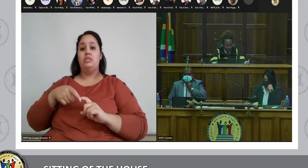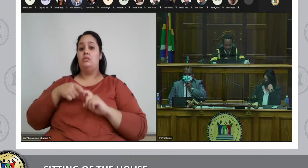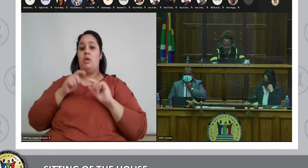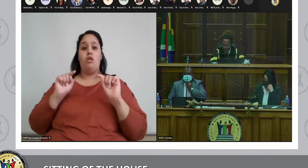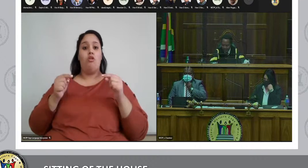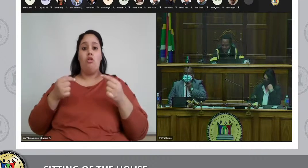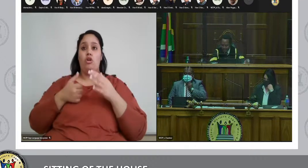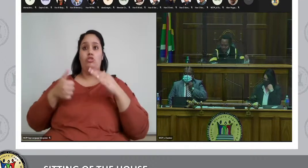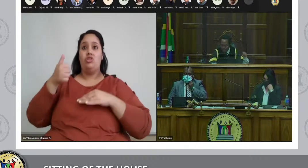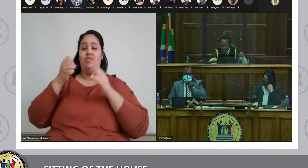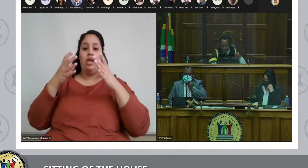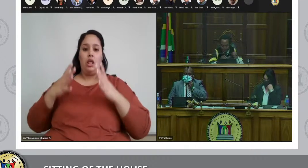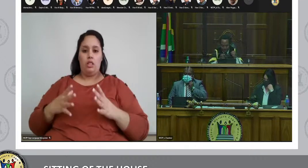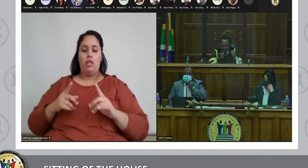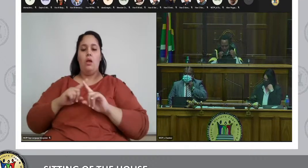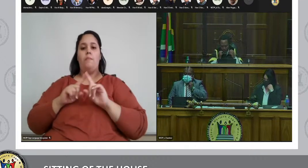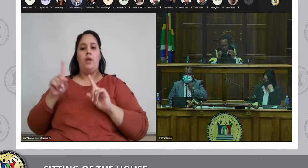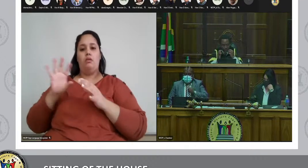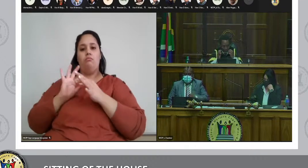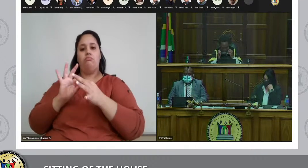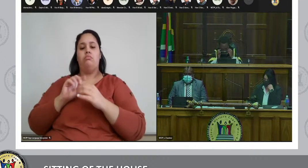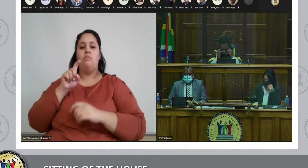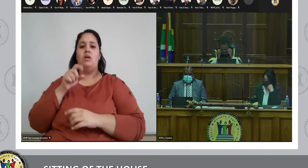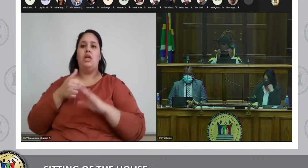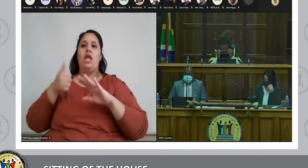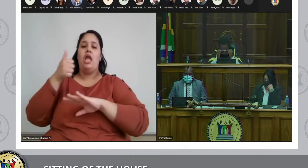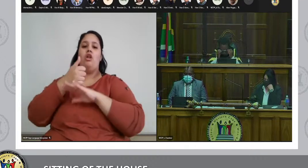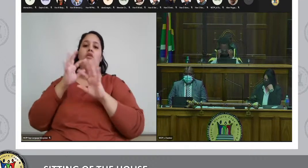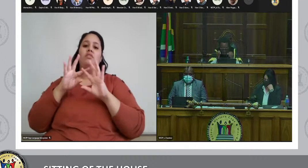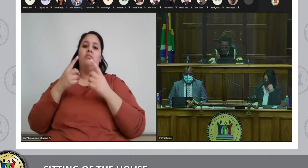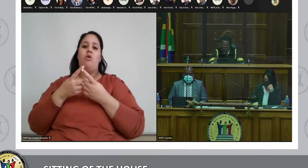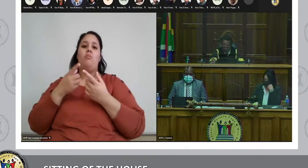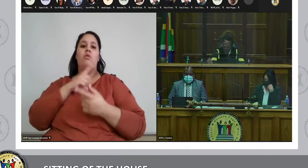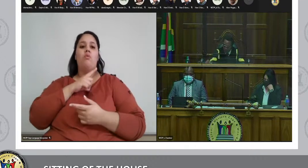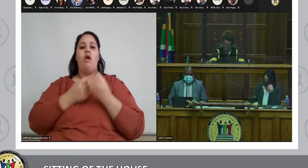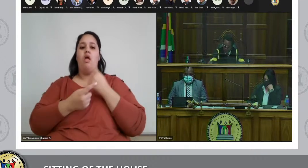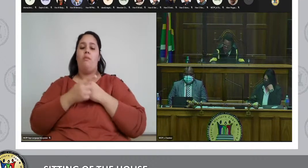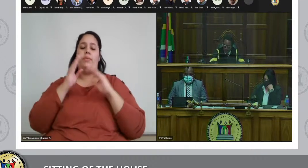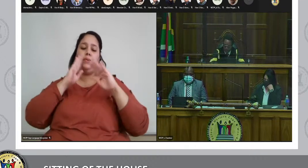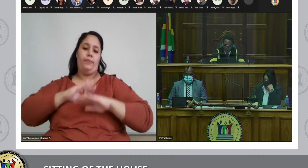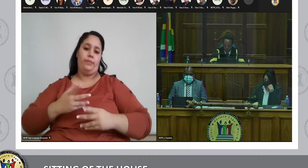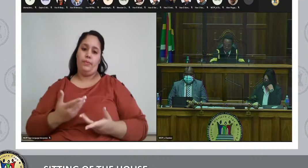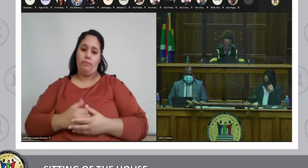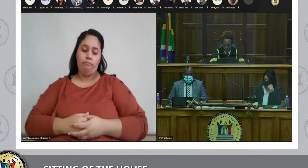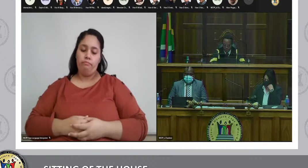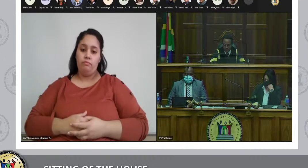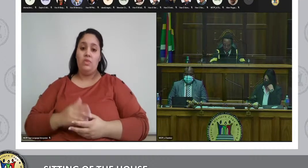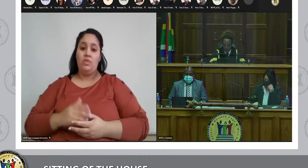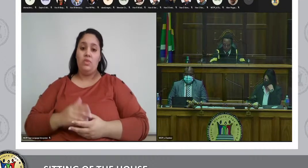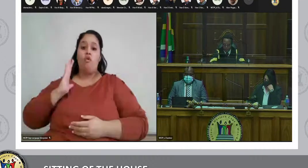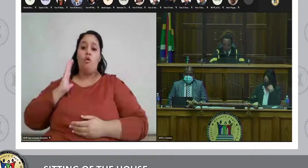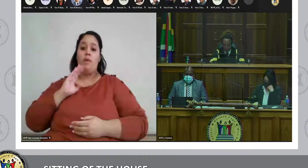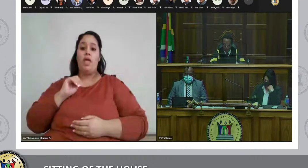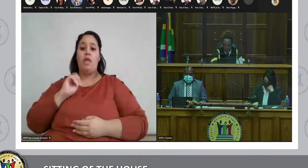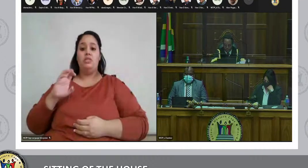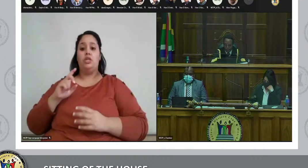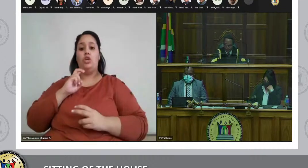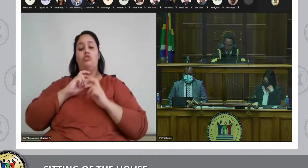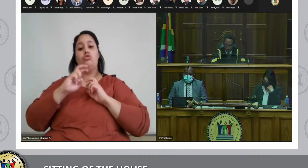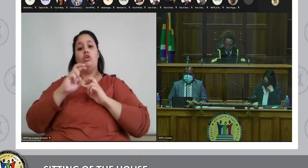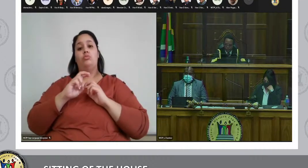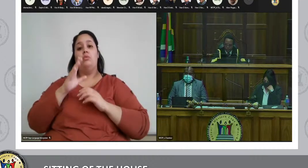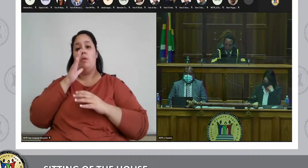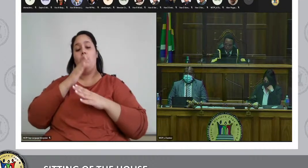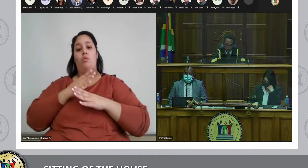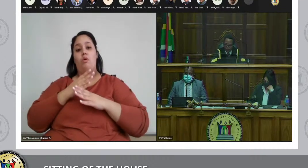Chief Director, he certainly should be engaging with the head of department about why that hasn't happened. The former MEC for Transport and Public Works,